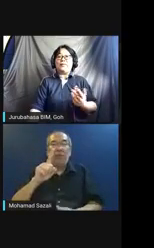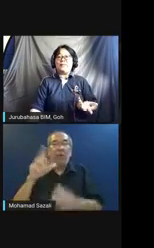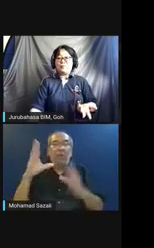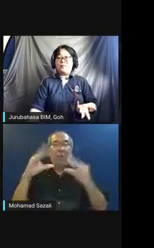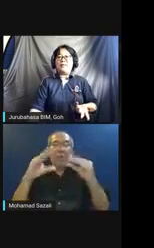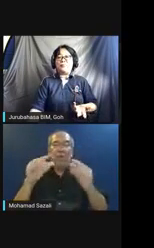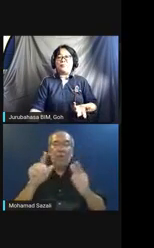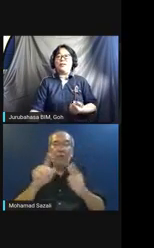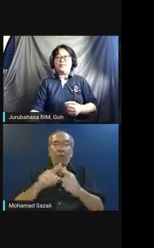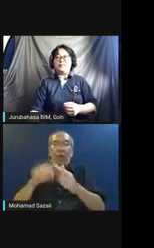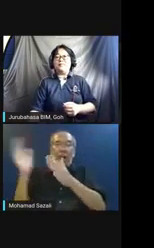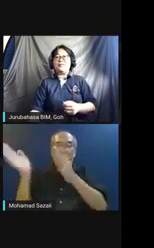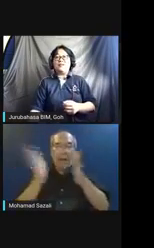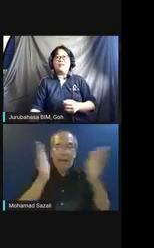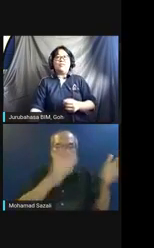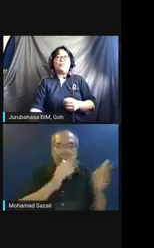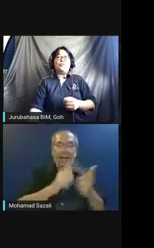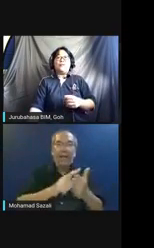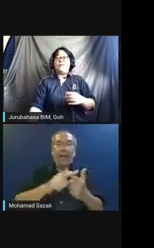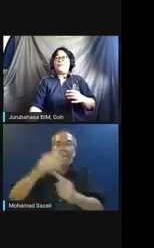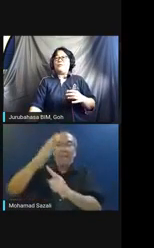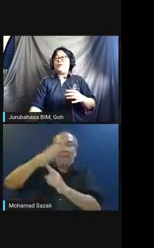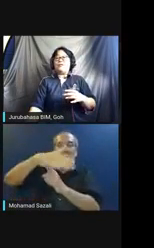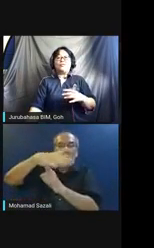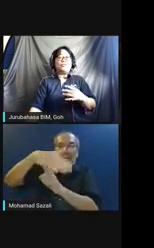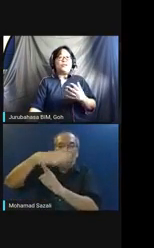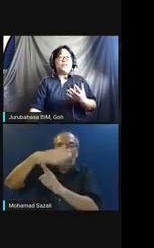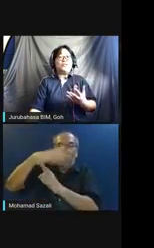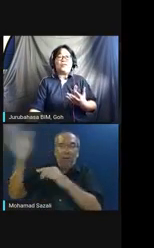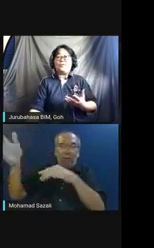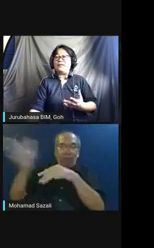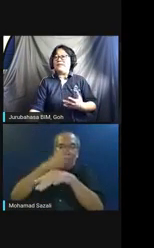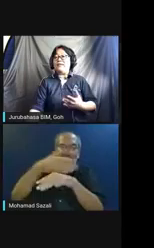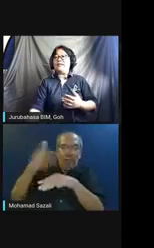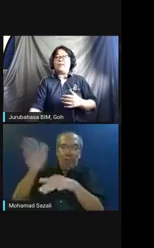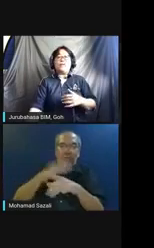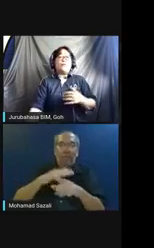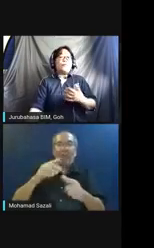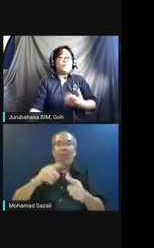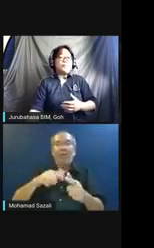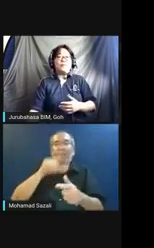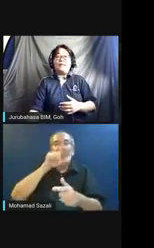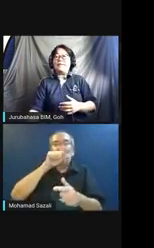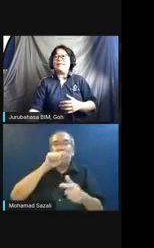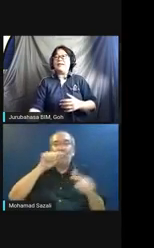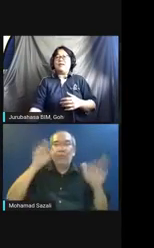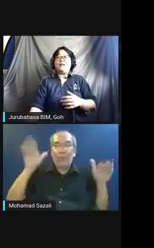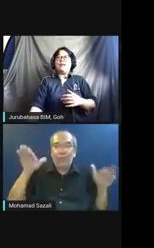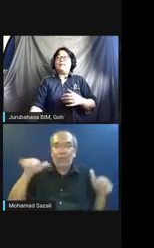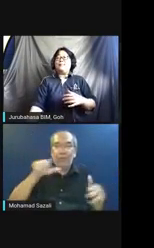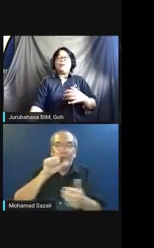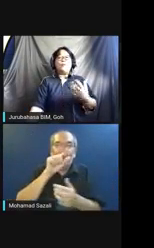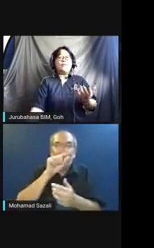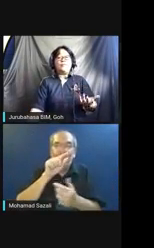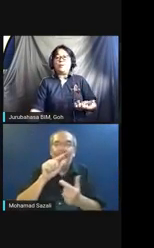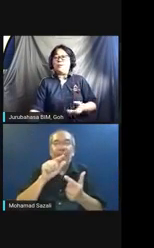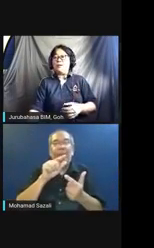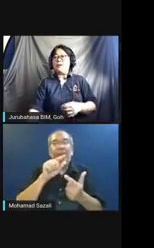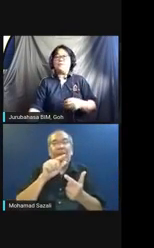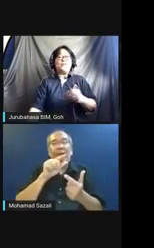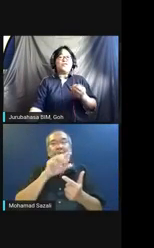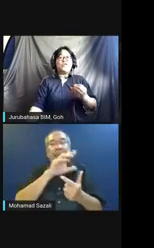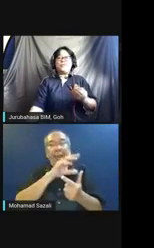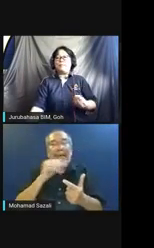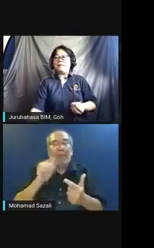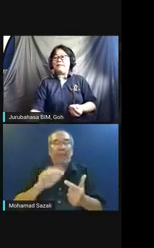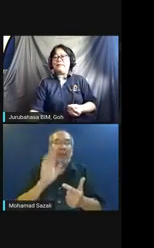or 20 dB as we call it. So if you talk softly, if you're whispering, the wind's